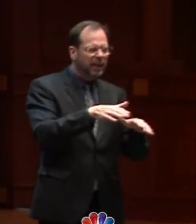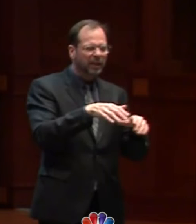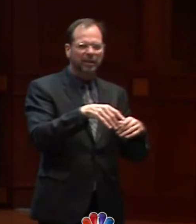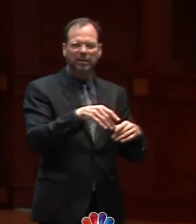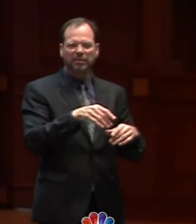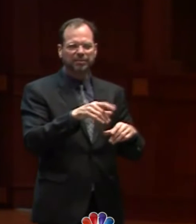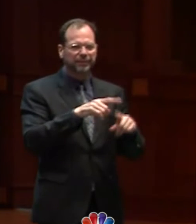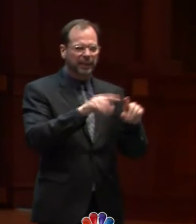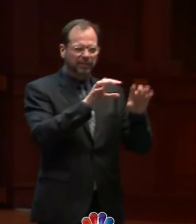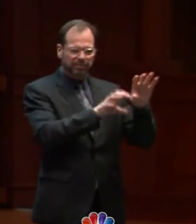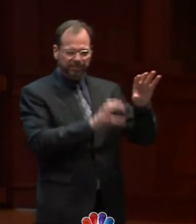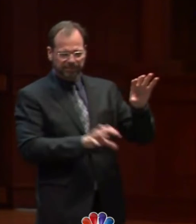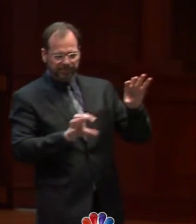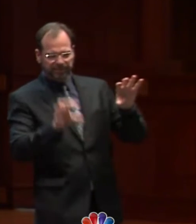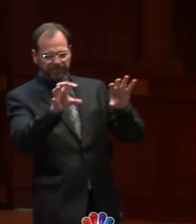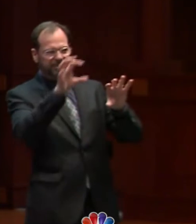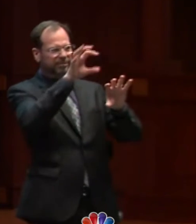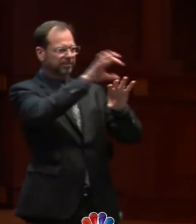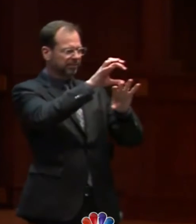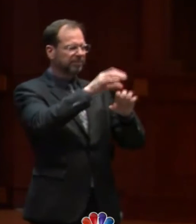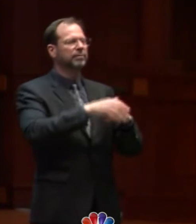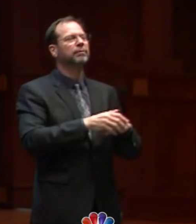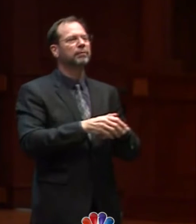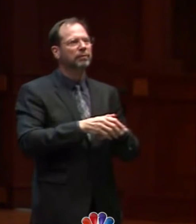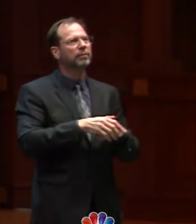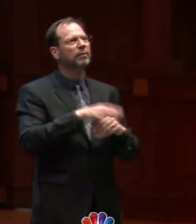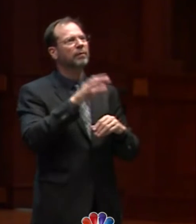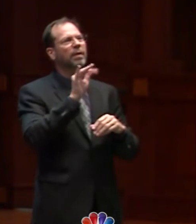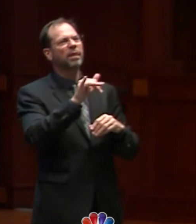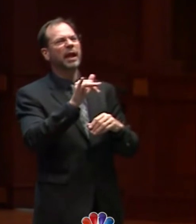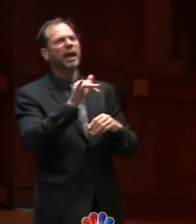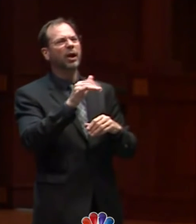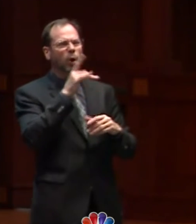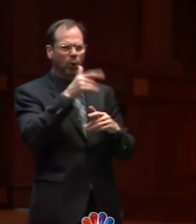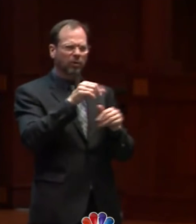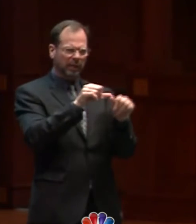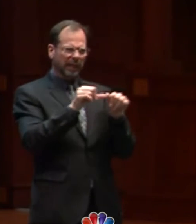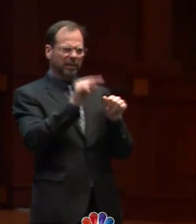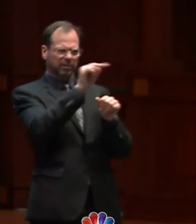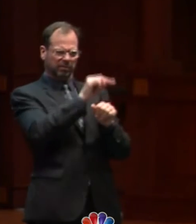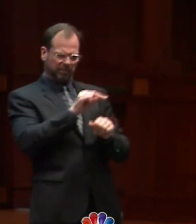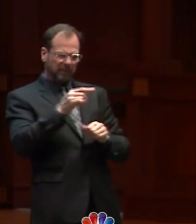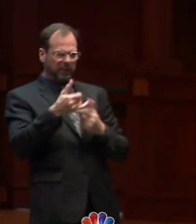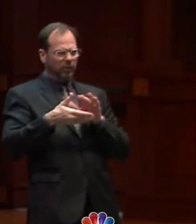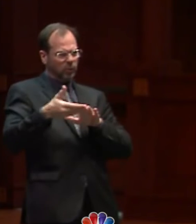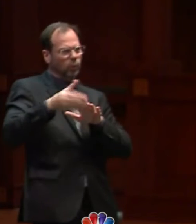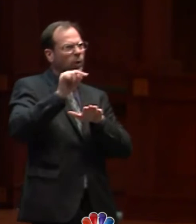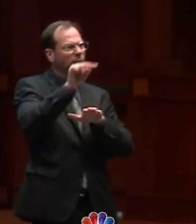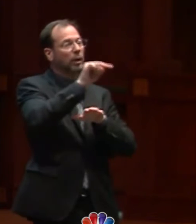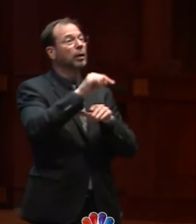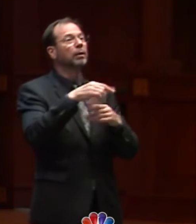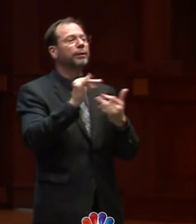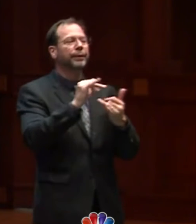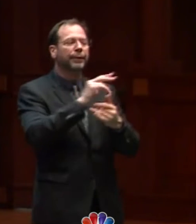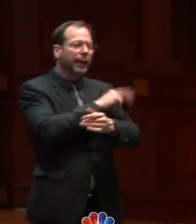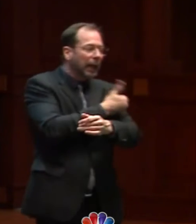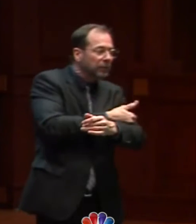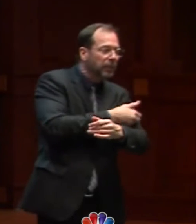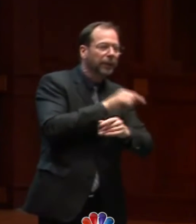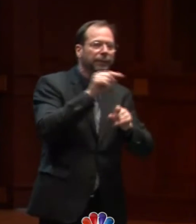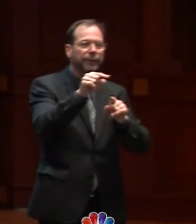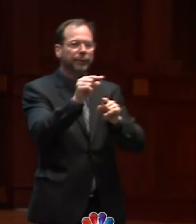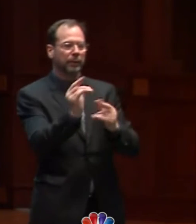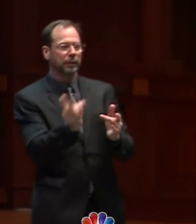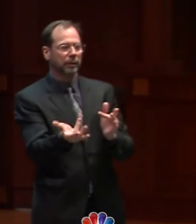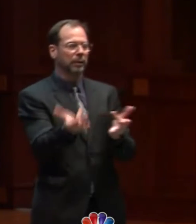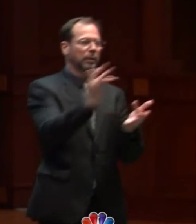of puzzle pieces and so forth, those are actually, you know, functional areas, and one of the things that a hospital would do is to reach out to